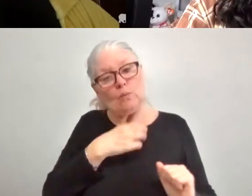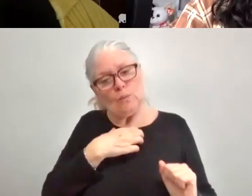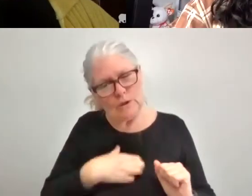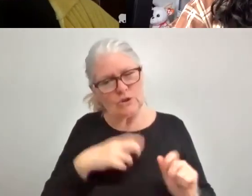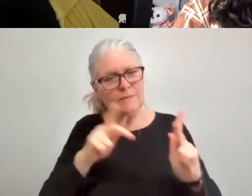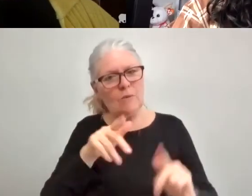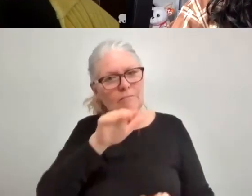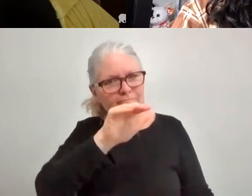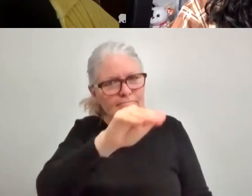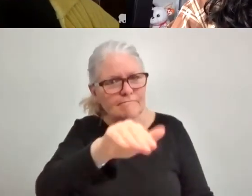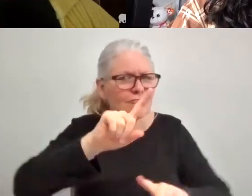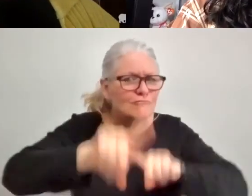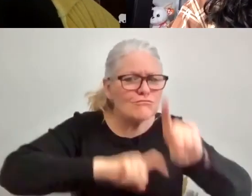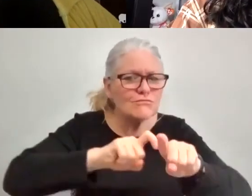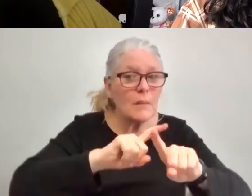never do?